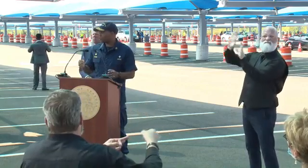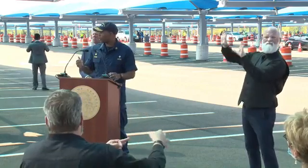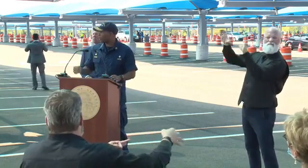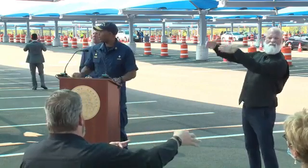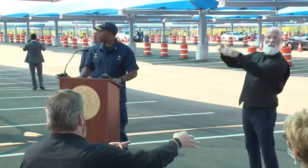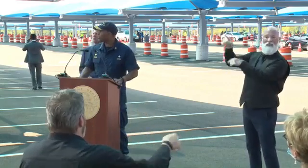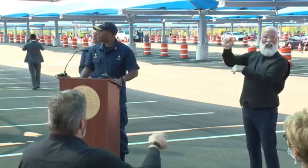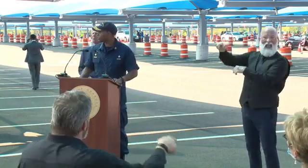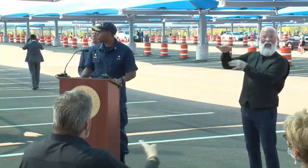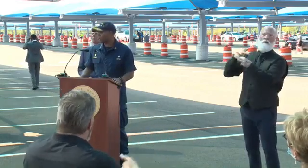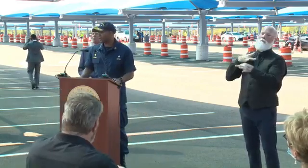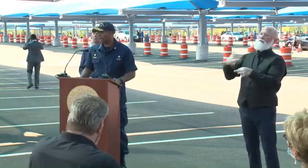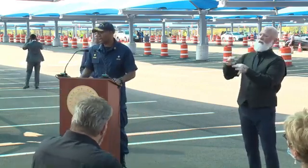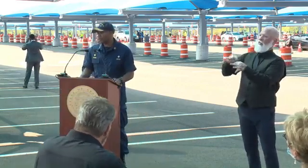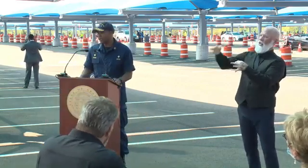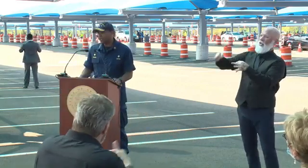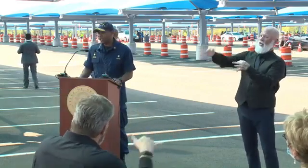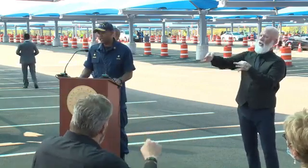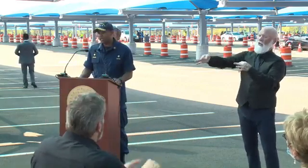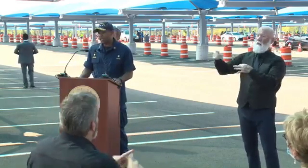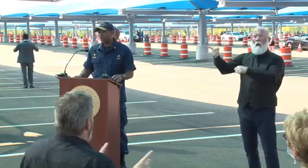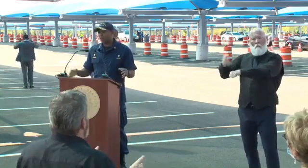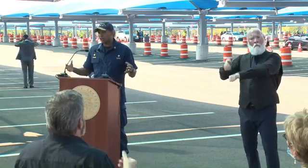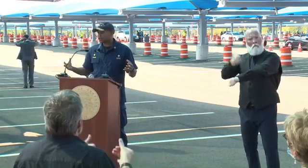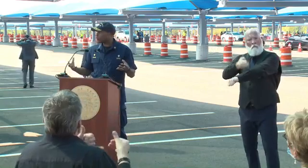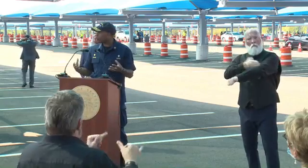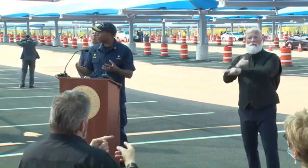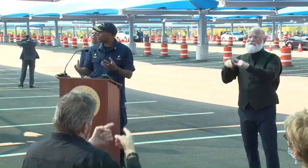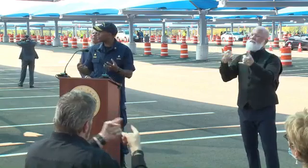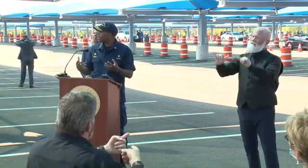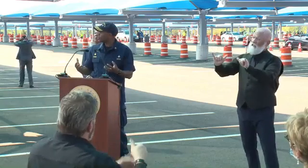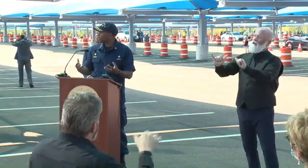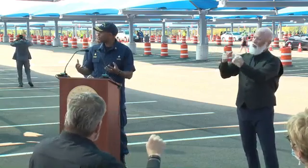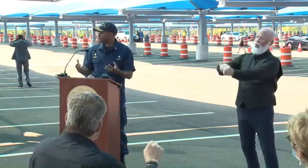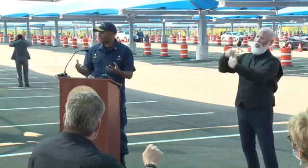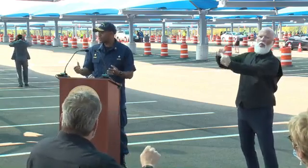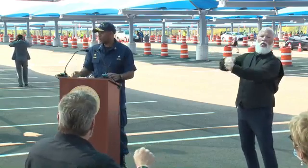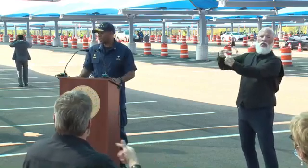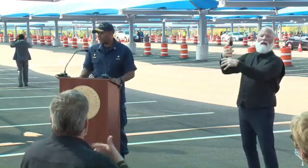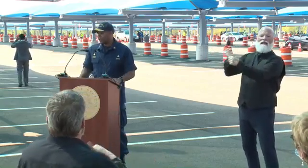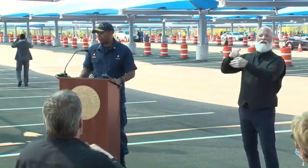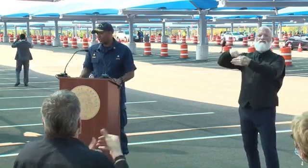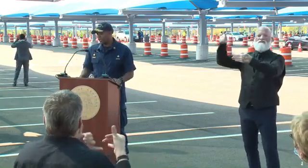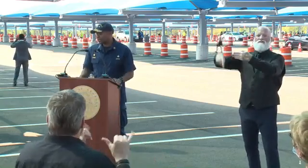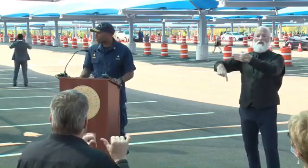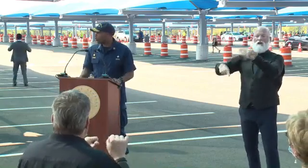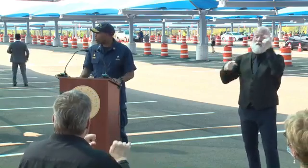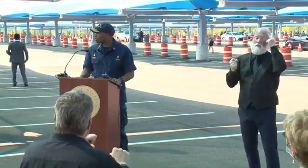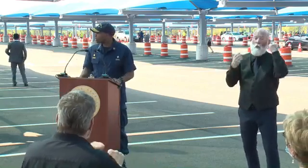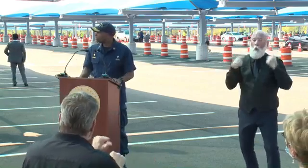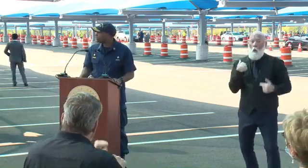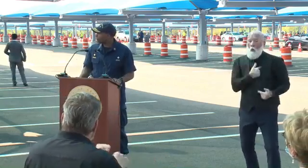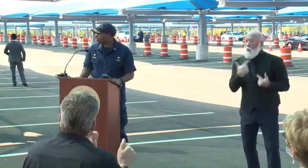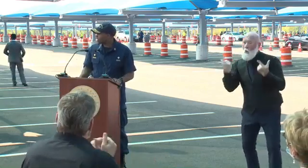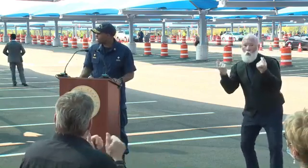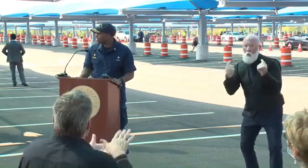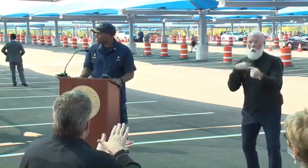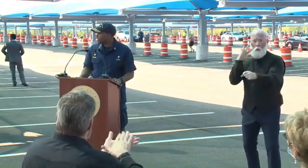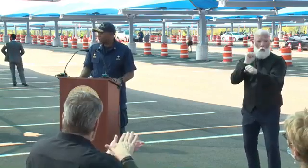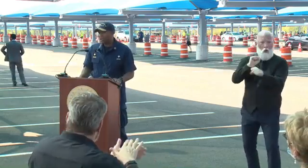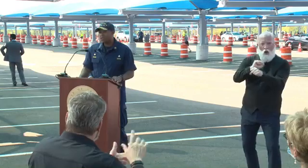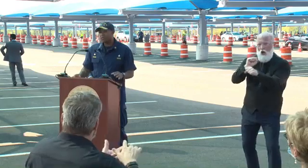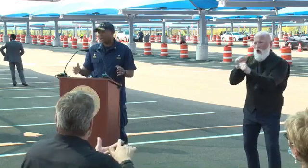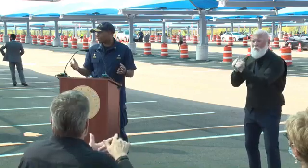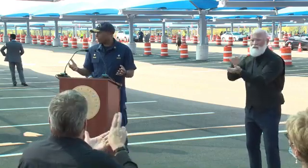in terms of turnaround times, and we also are working in partnership with schools,